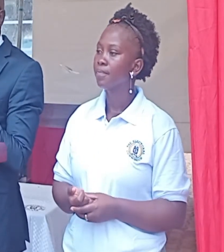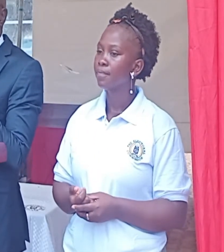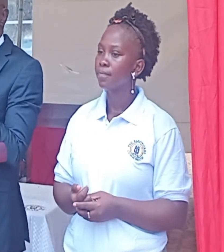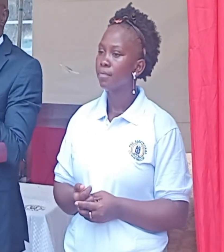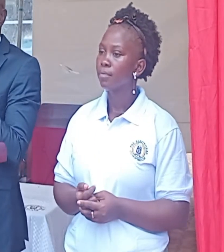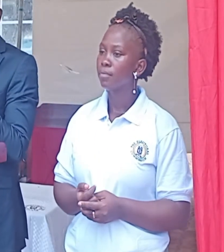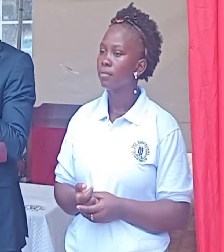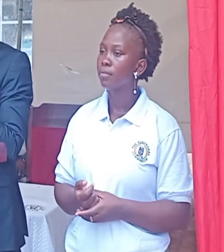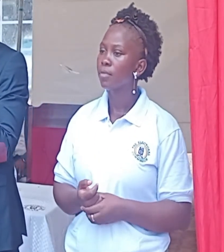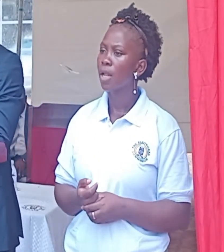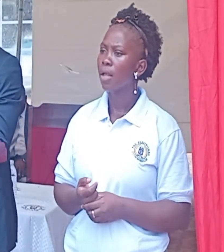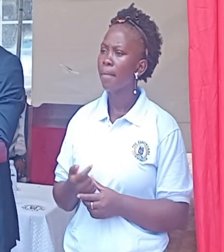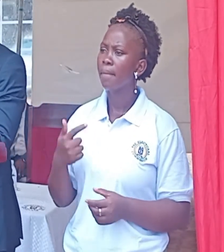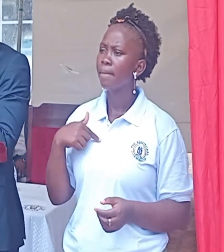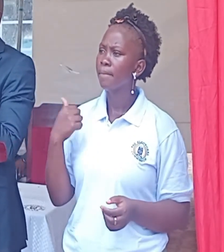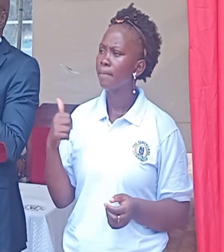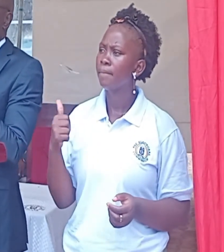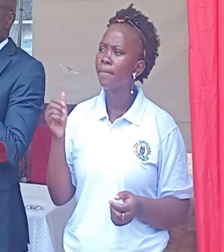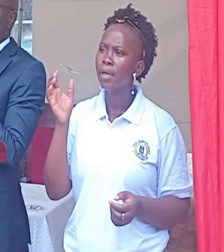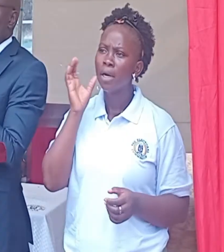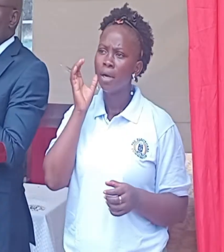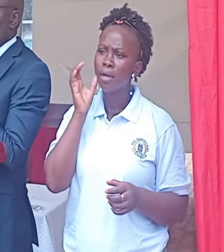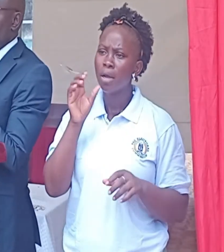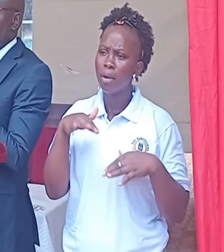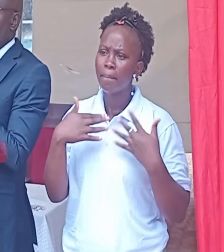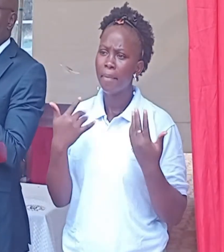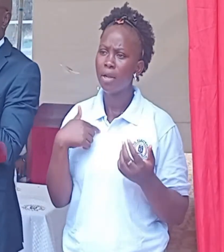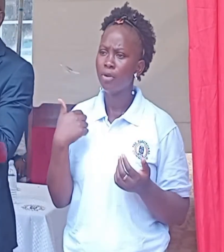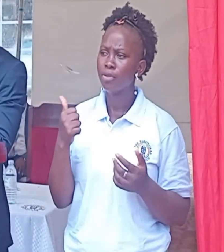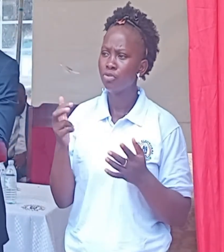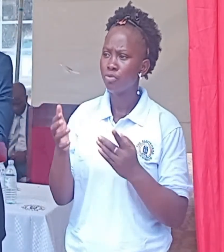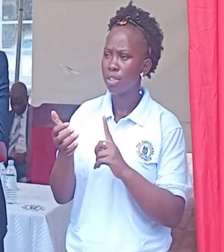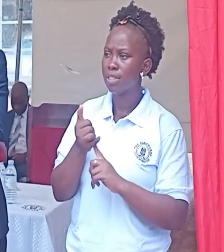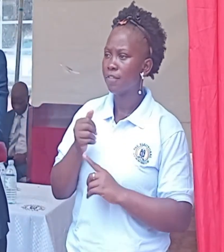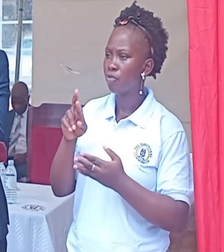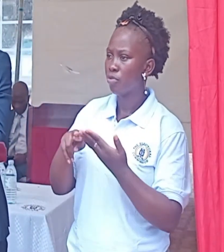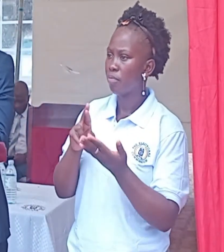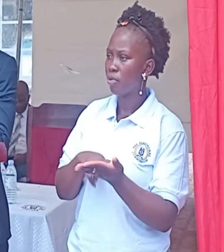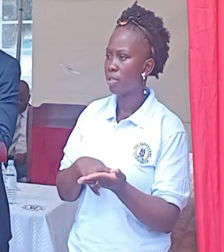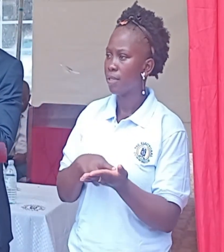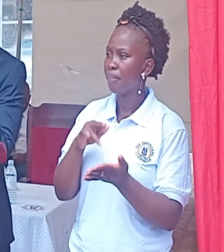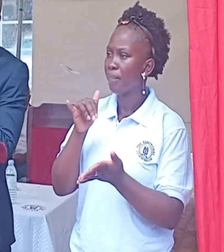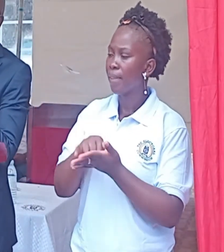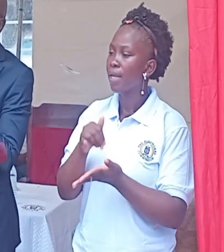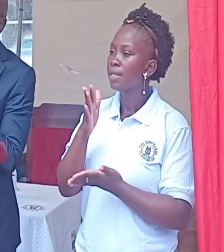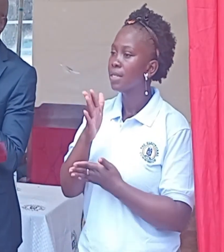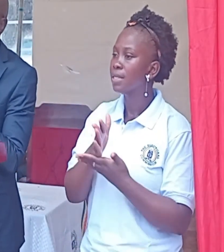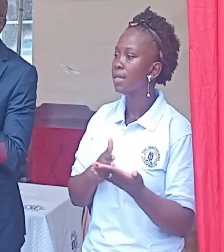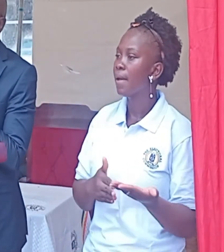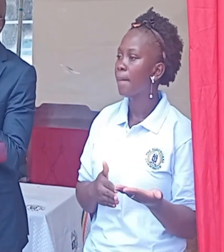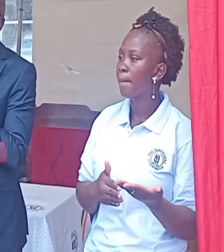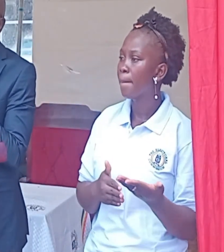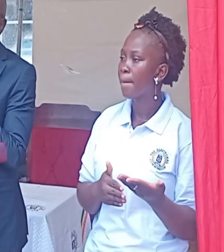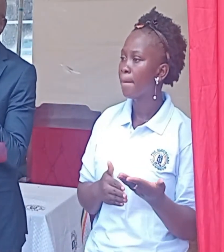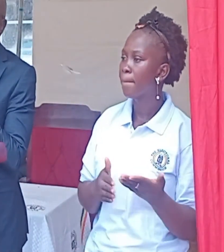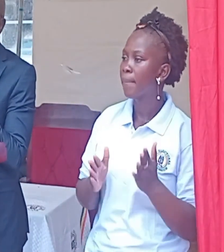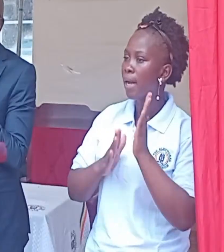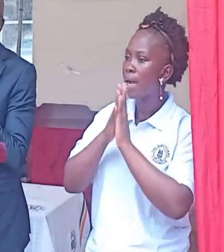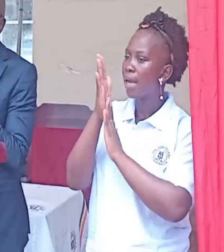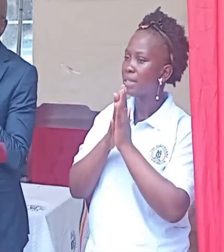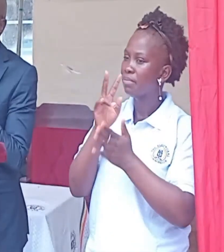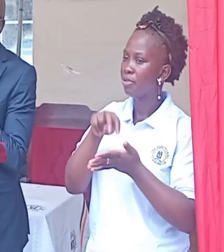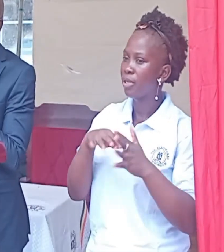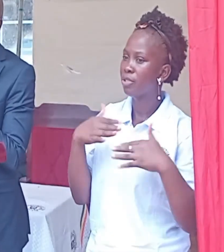I have not heard of, I've not received reports that some aspirants